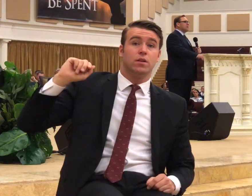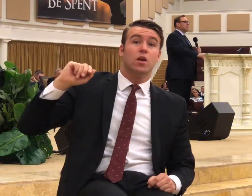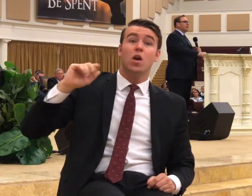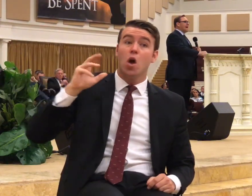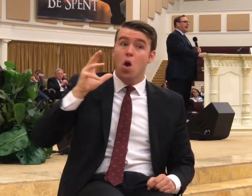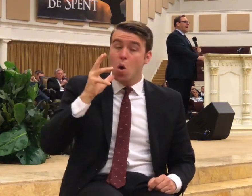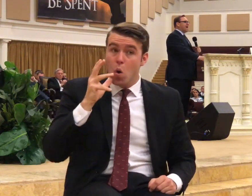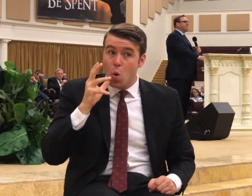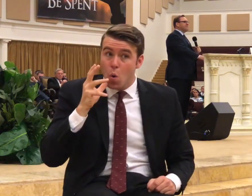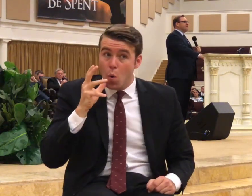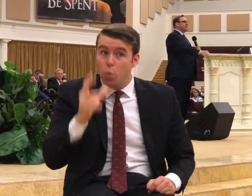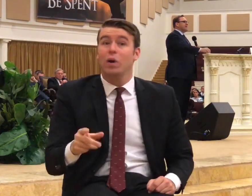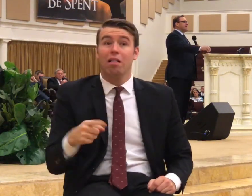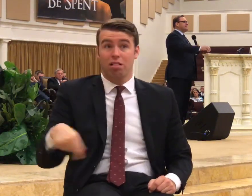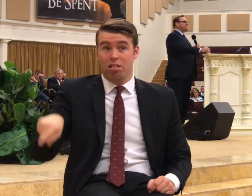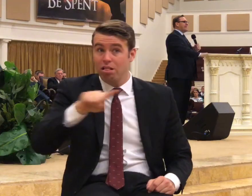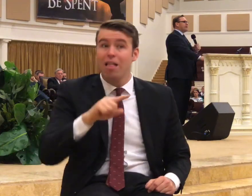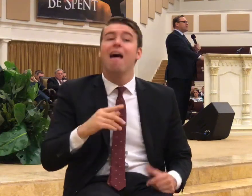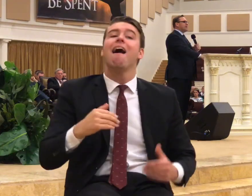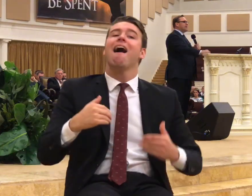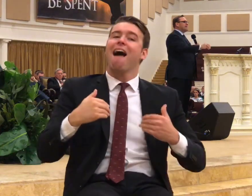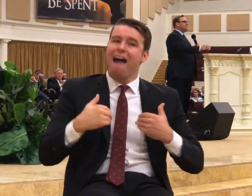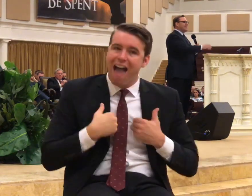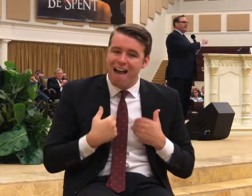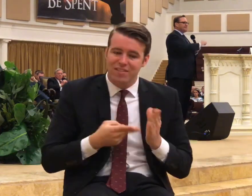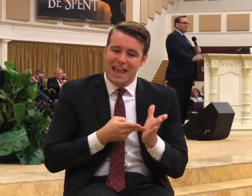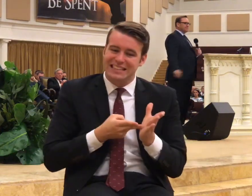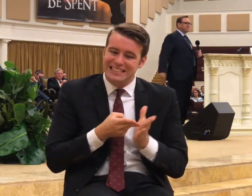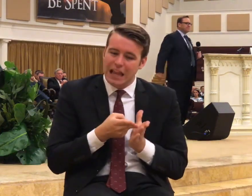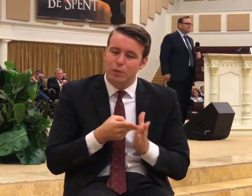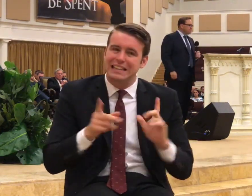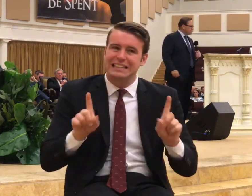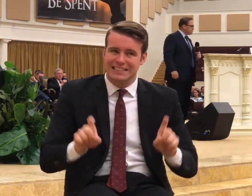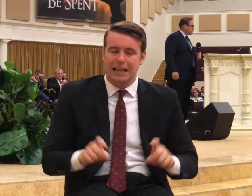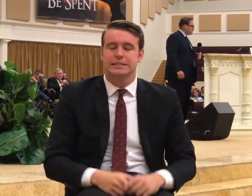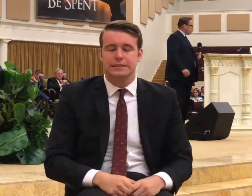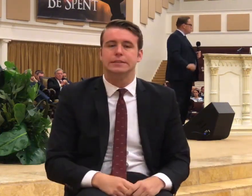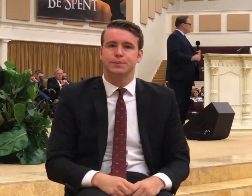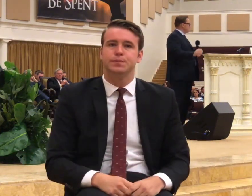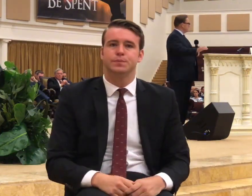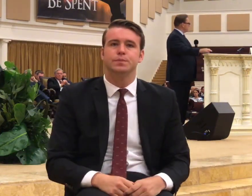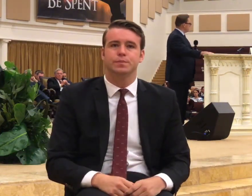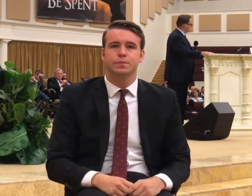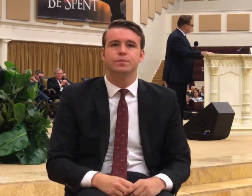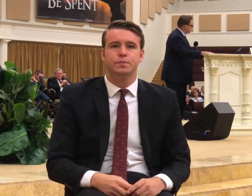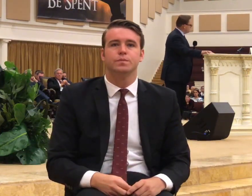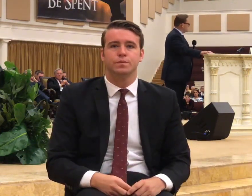will have integrity tests.